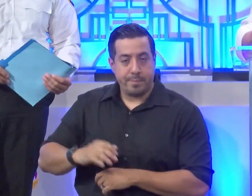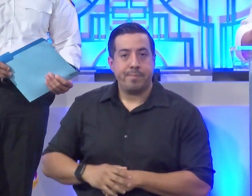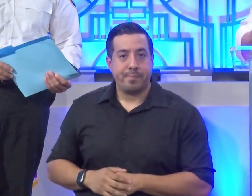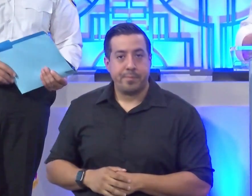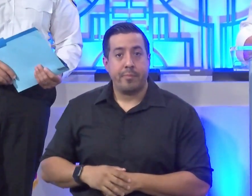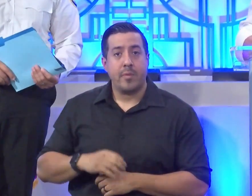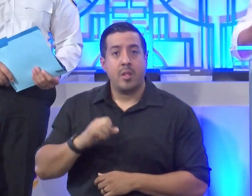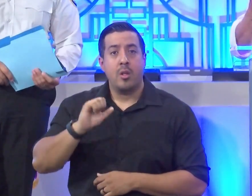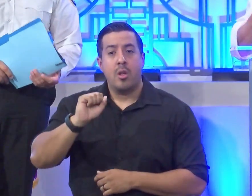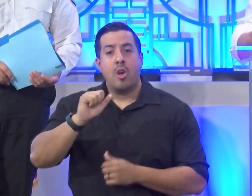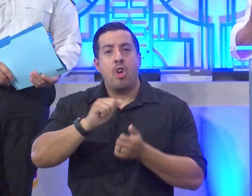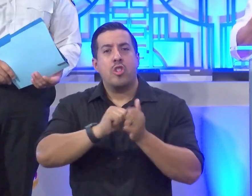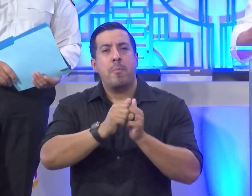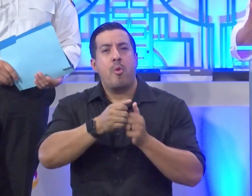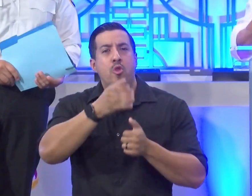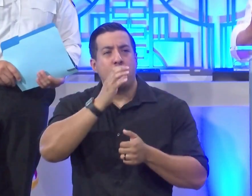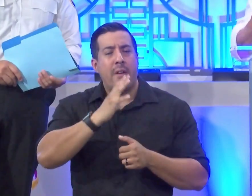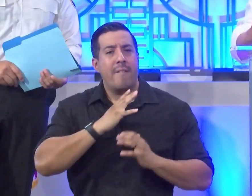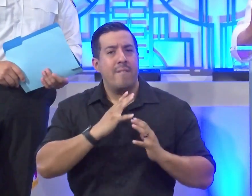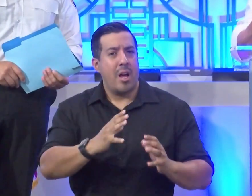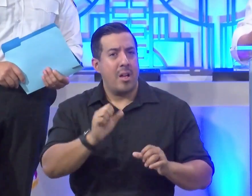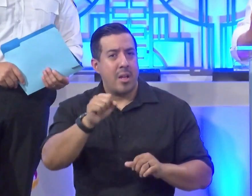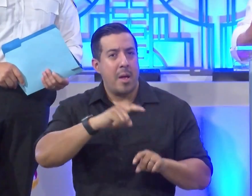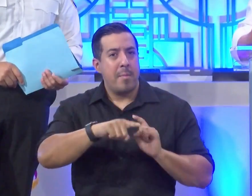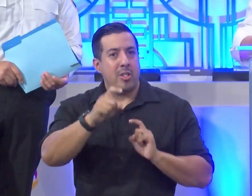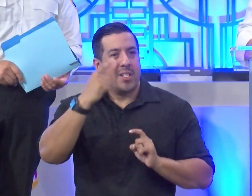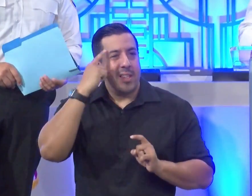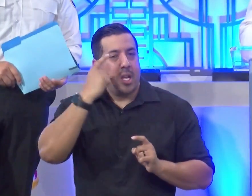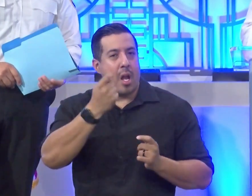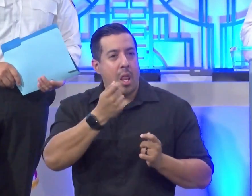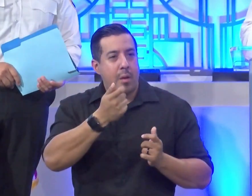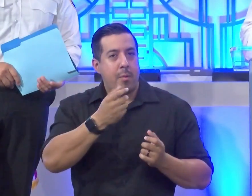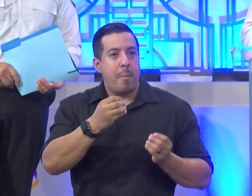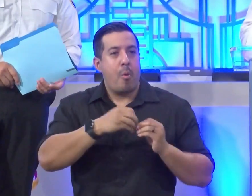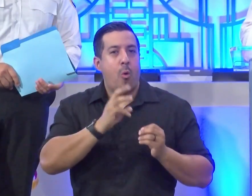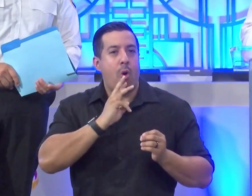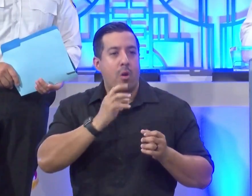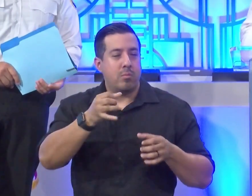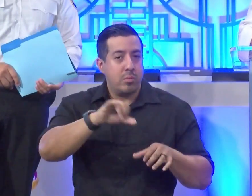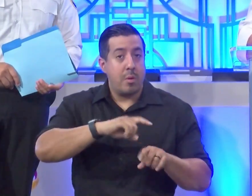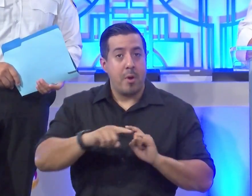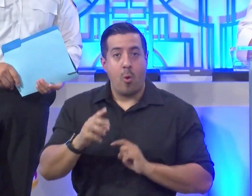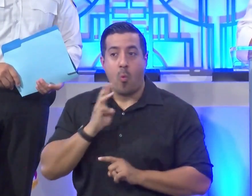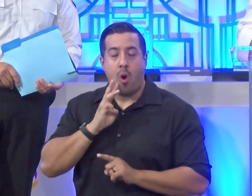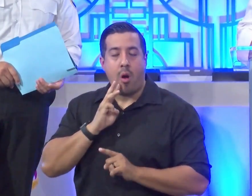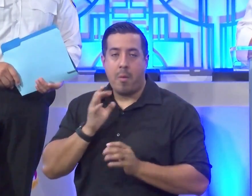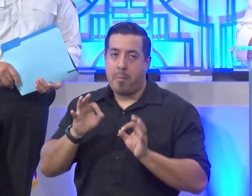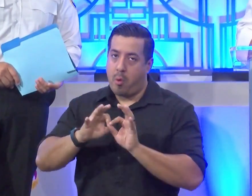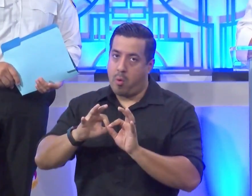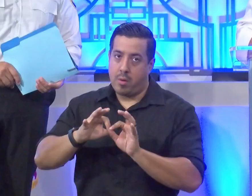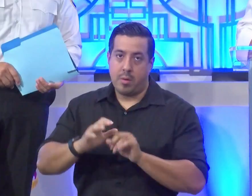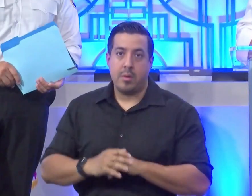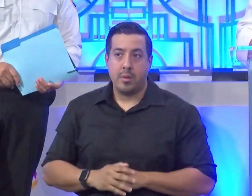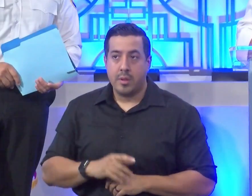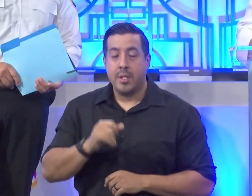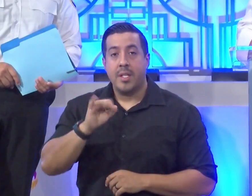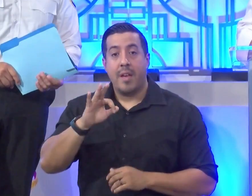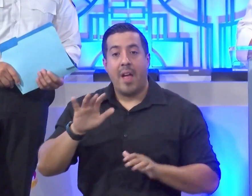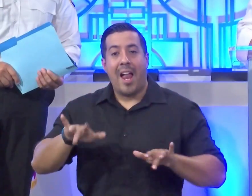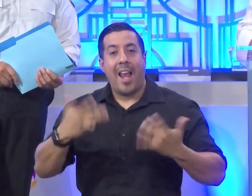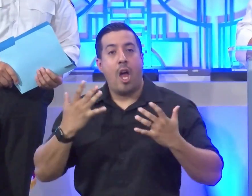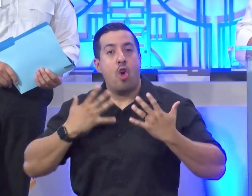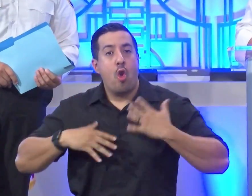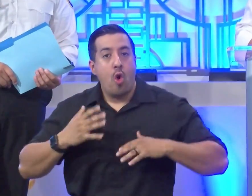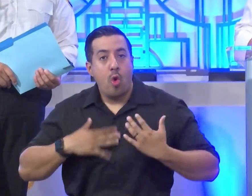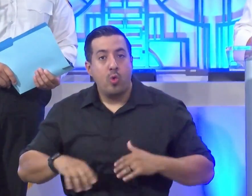sports drinks are fine. You ought to think about diluting them a little bit. And water, water, water. So again, lightweight, loose-fitting, lightly colored